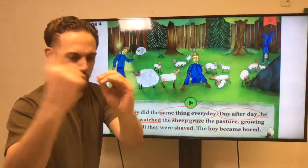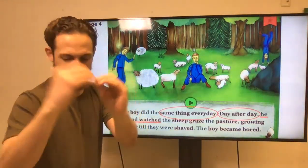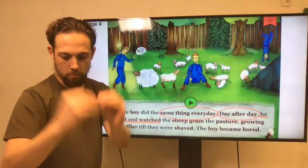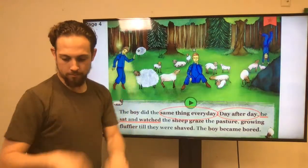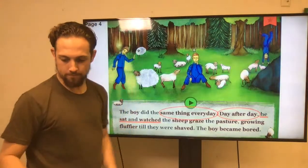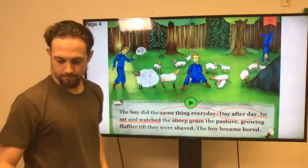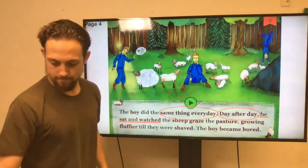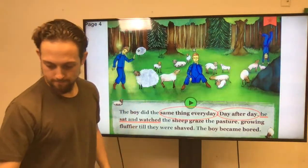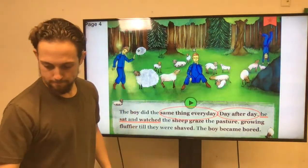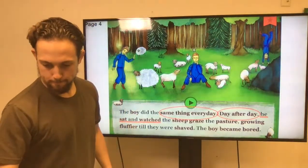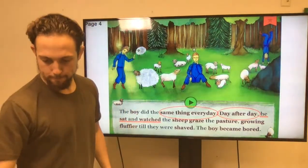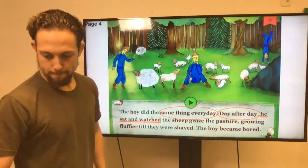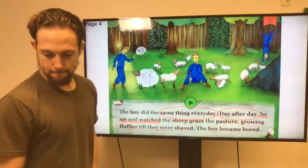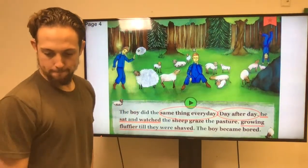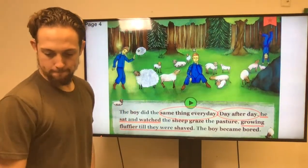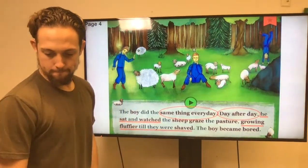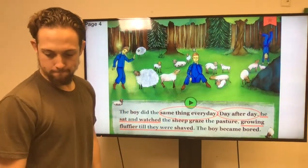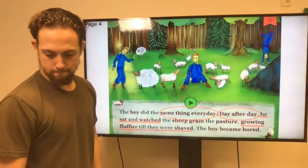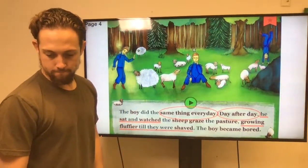job. Let's do one more.